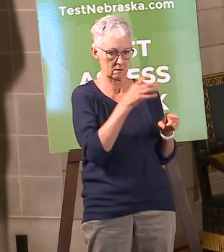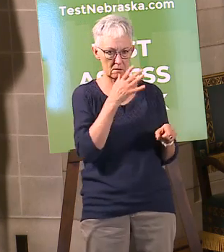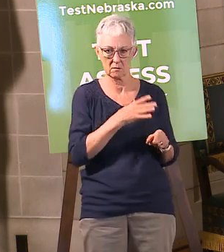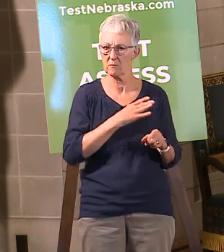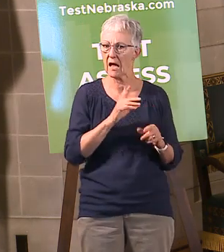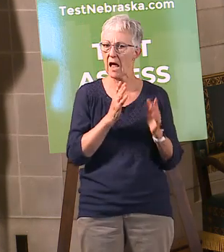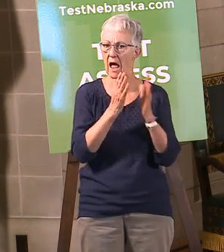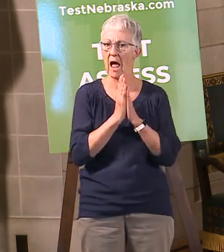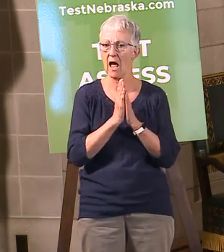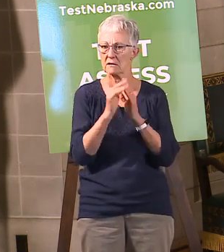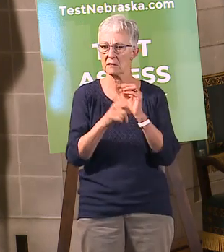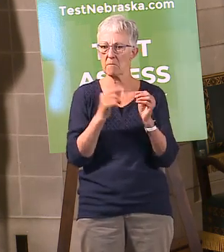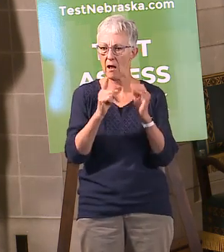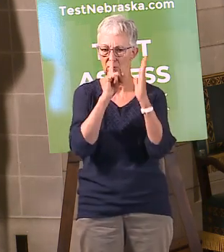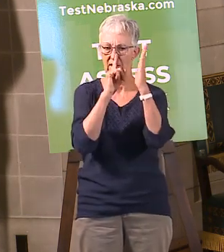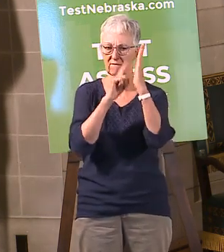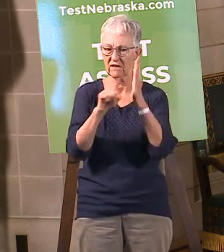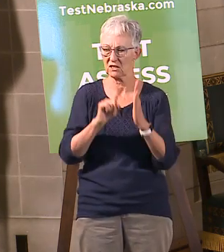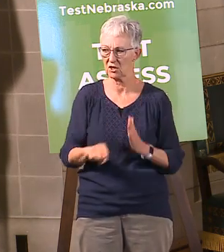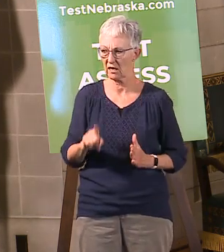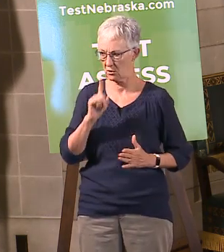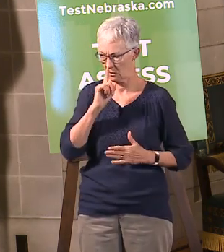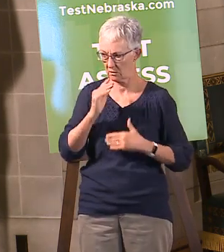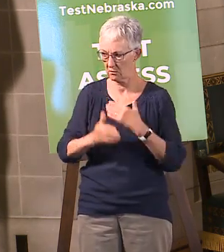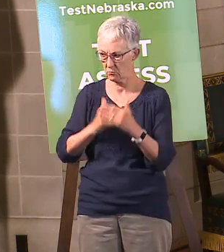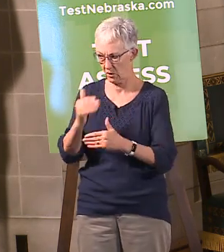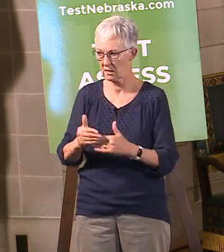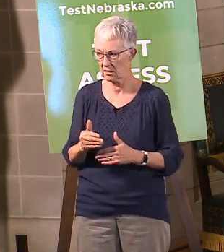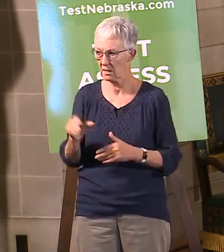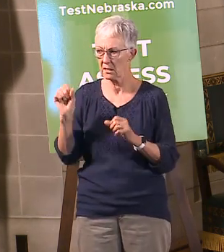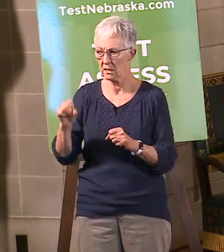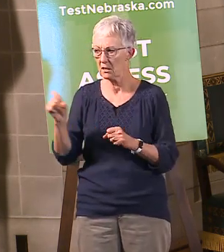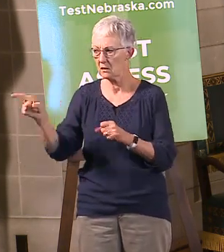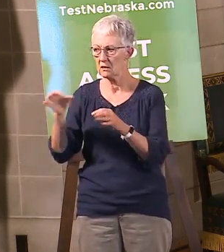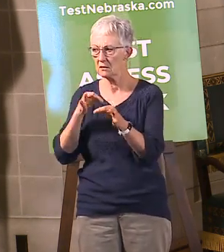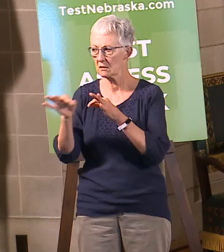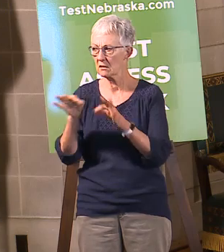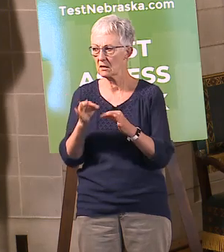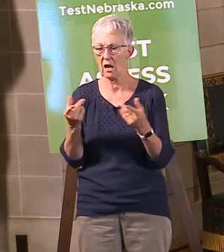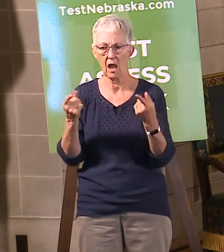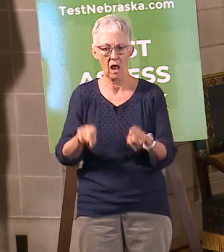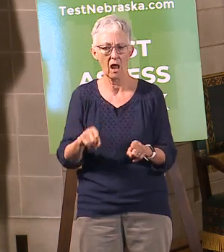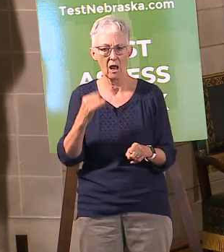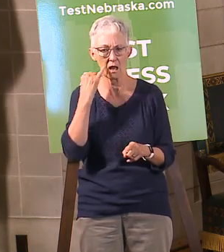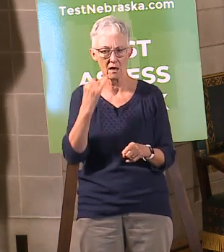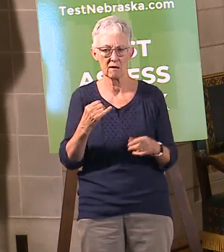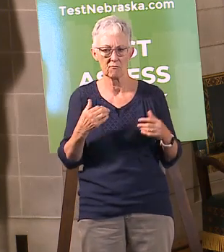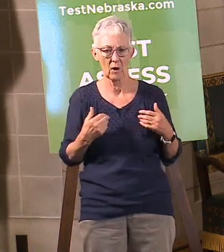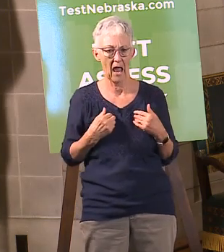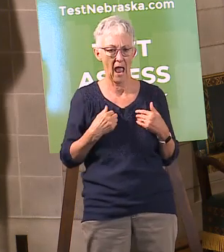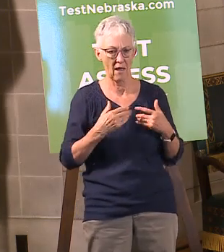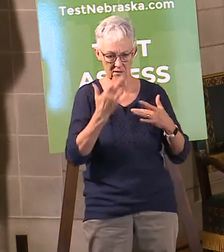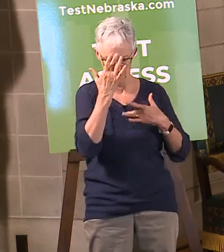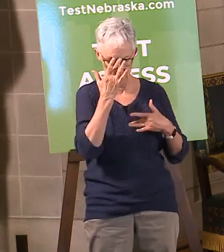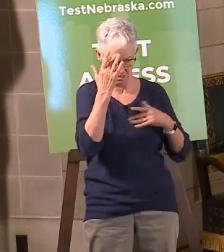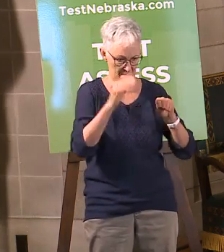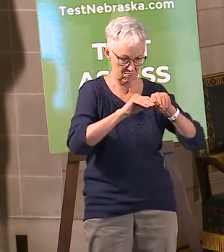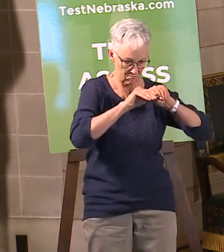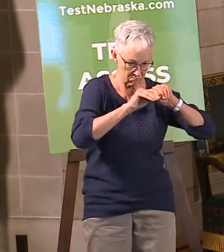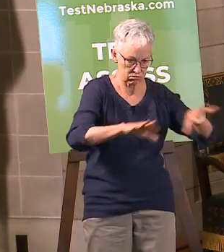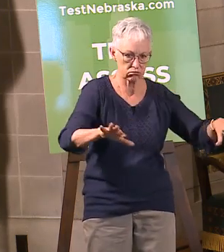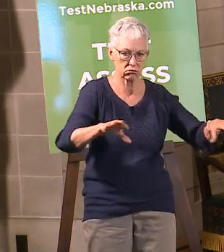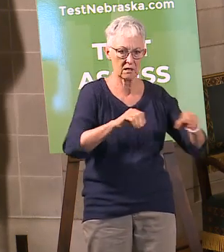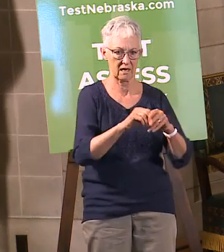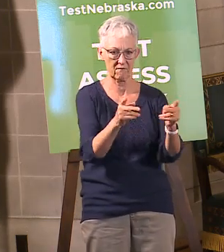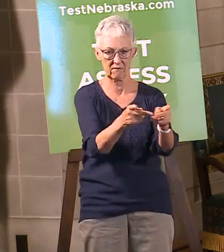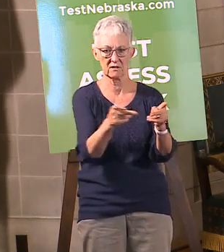So, Becky, can I ask you to just come up and again, just talk a little about how, what happens when we have outbreaks at facilities and